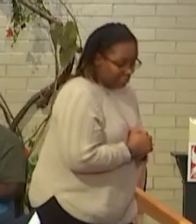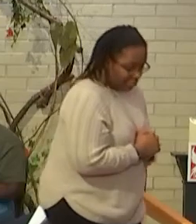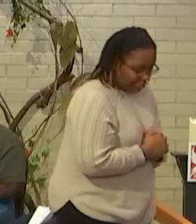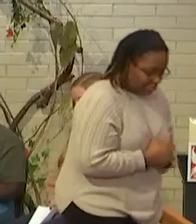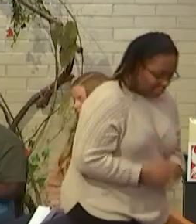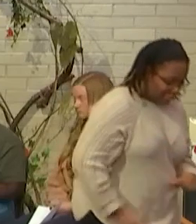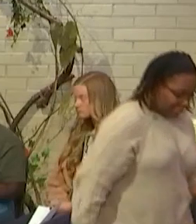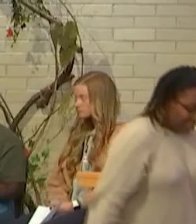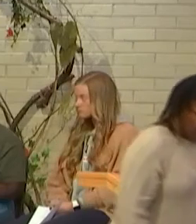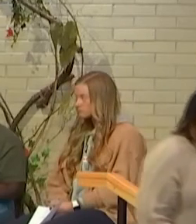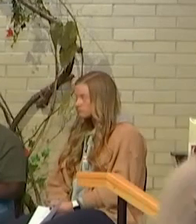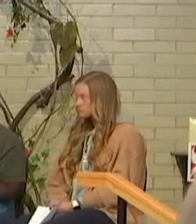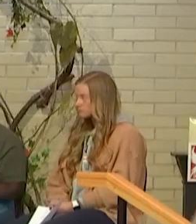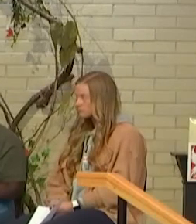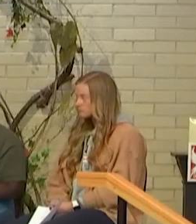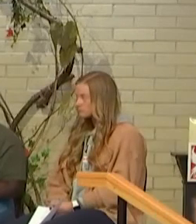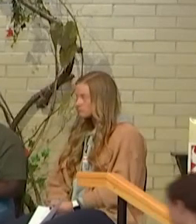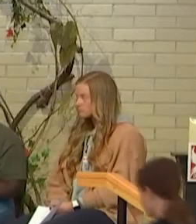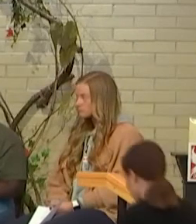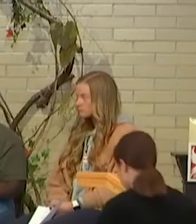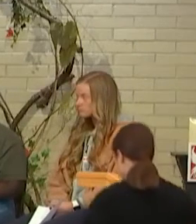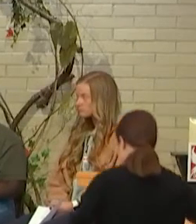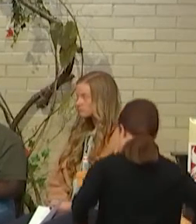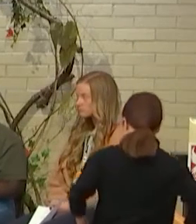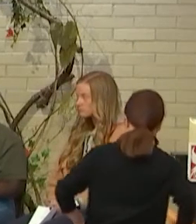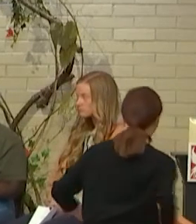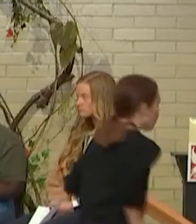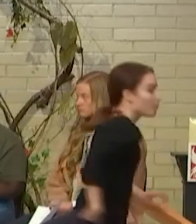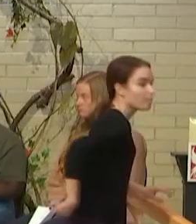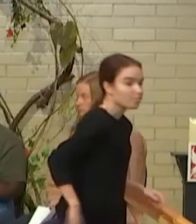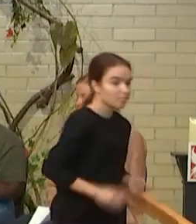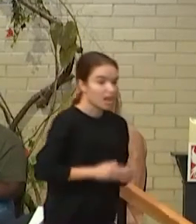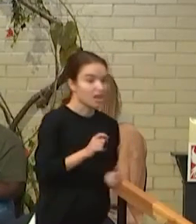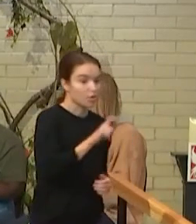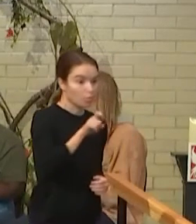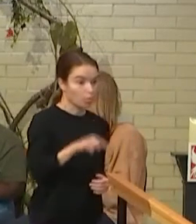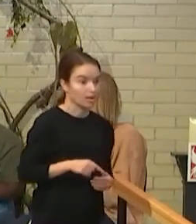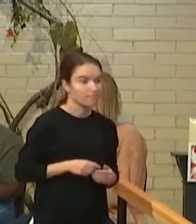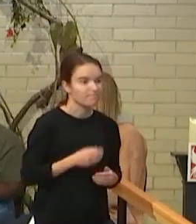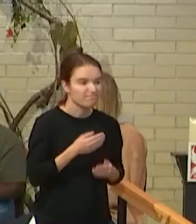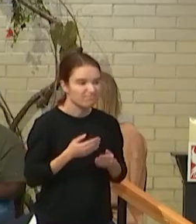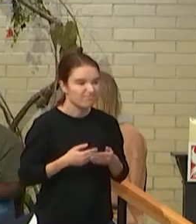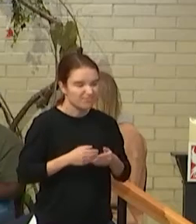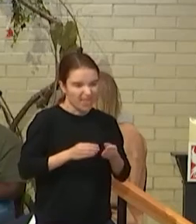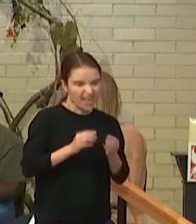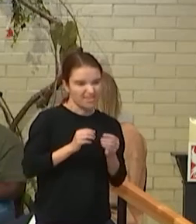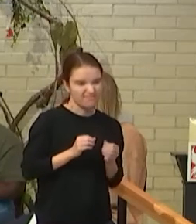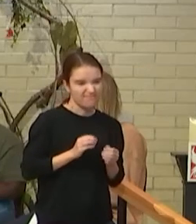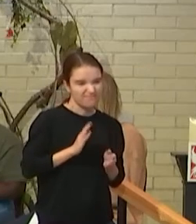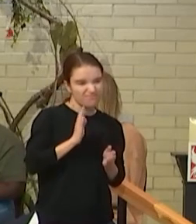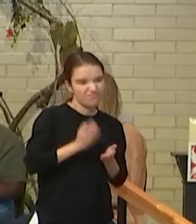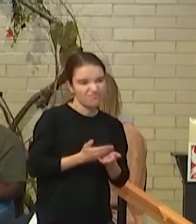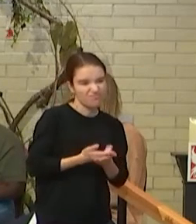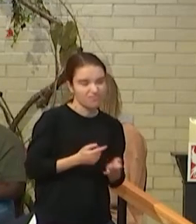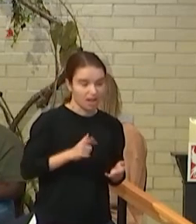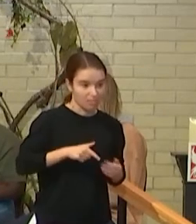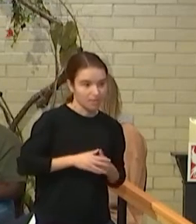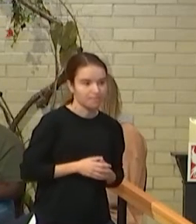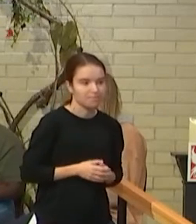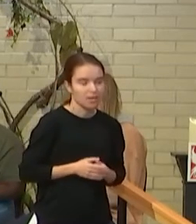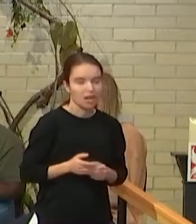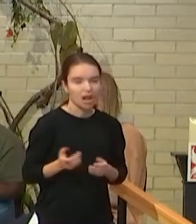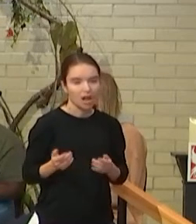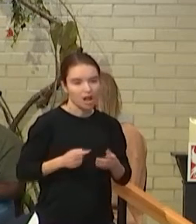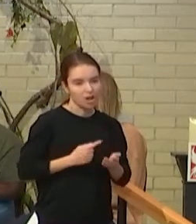Thank you. So the next question, we already briefly mentioned academic accommodations, and I'm guessing some of your peers out here